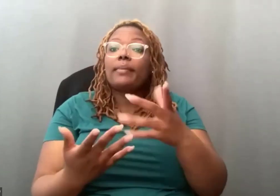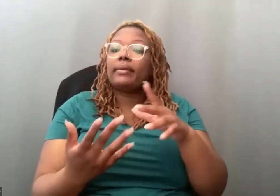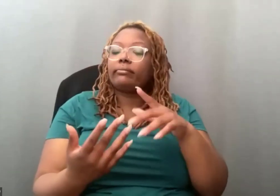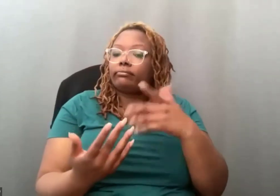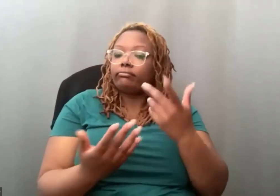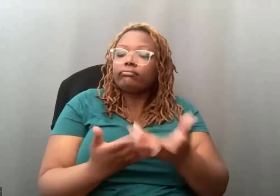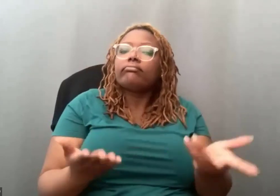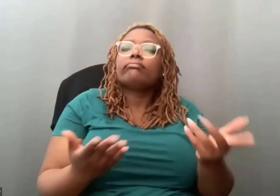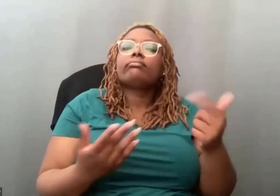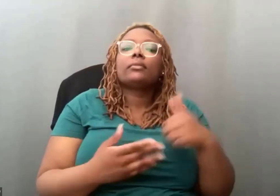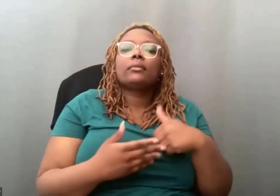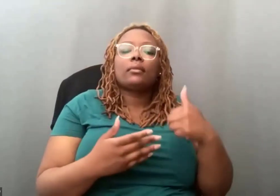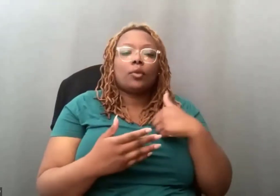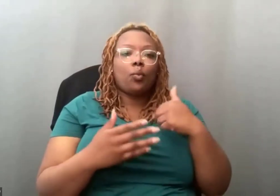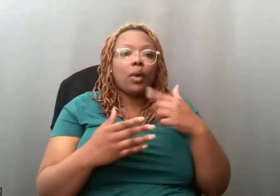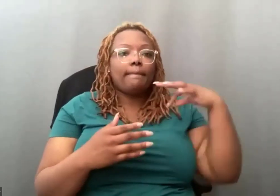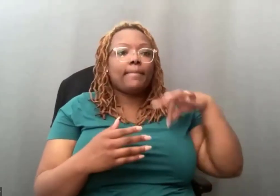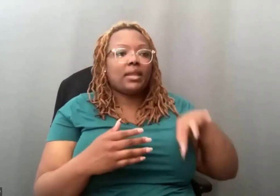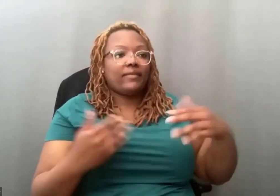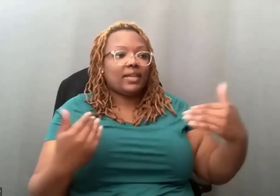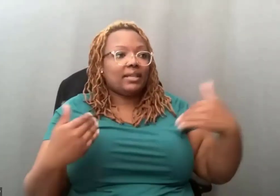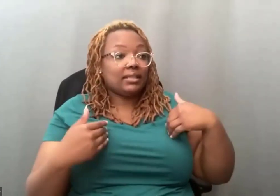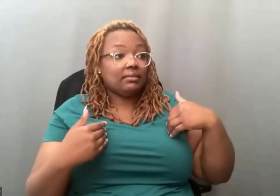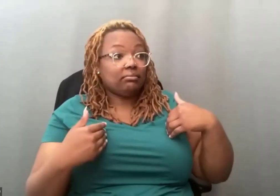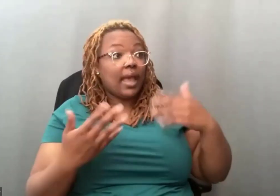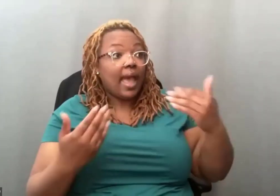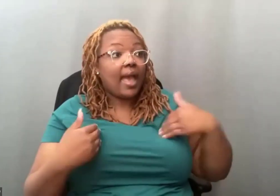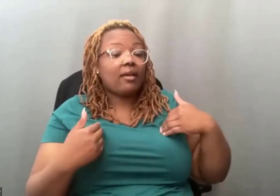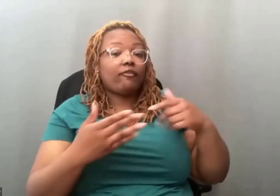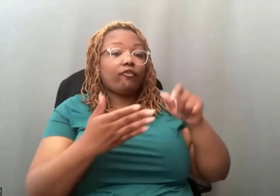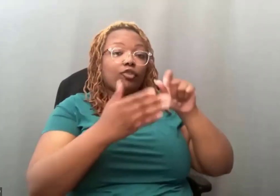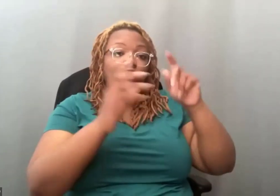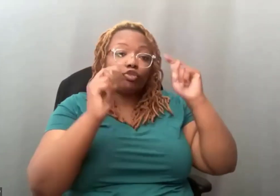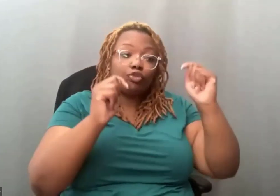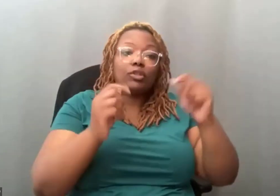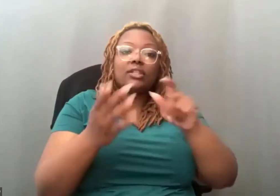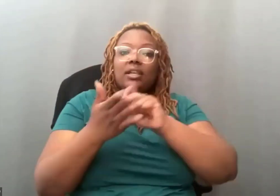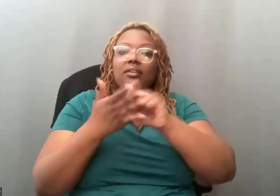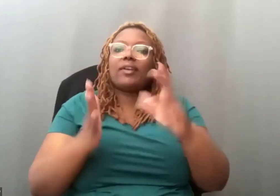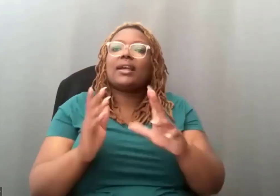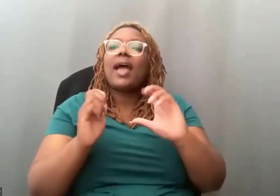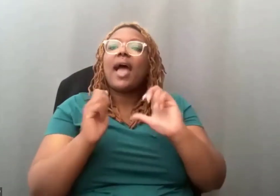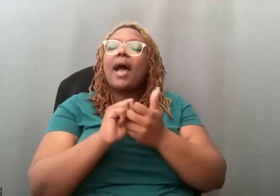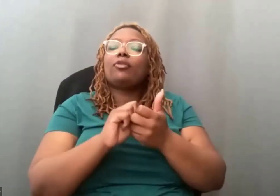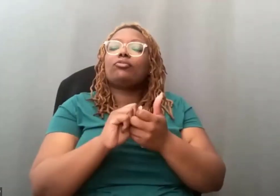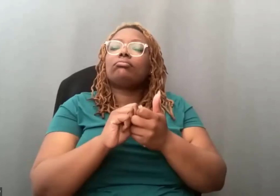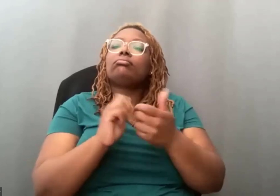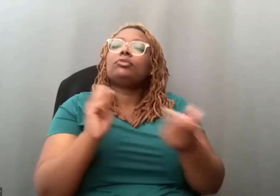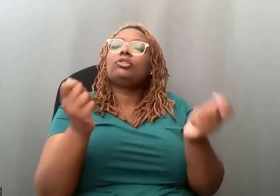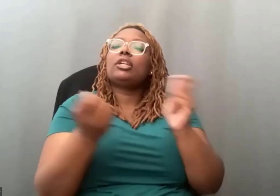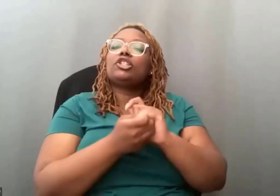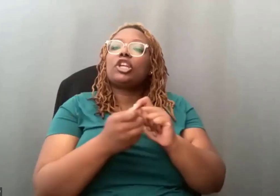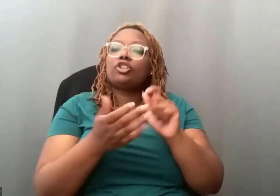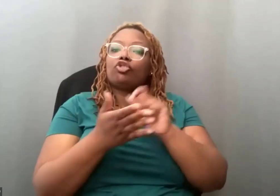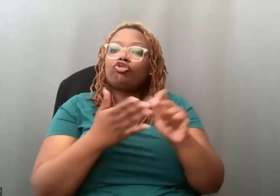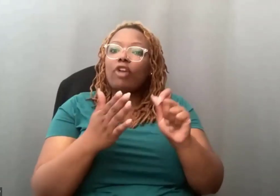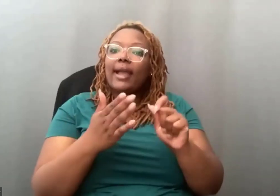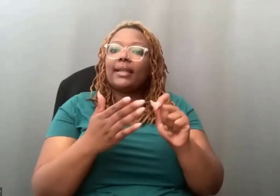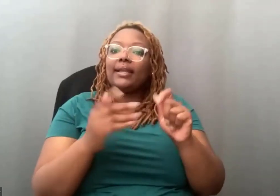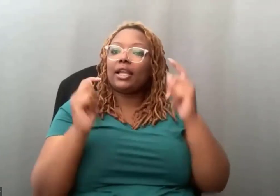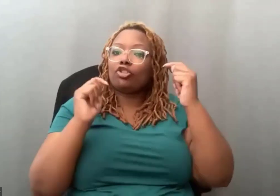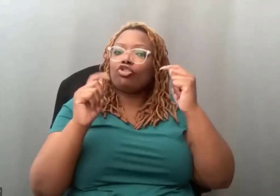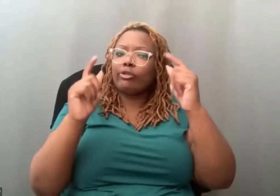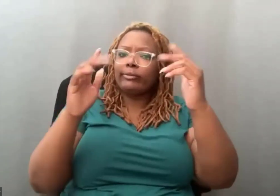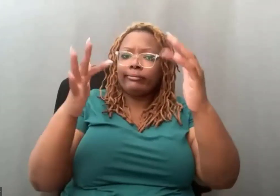does multimodality provide to both tutors and writers? How do they change writing tutoring? And if there are